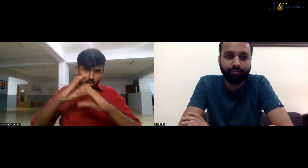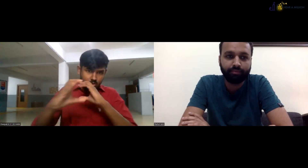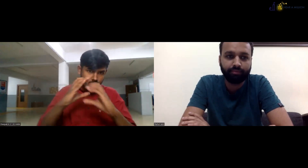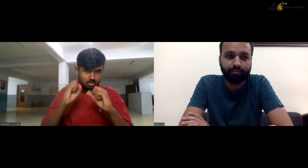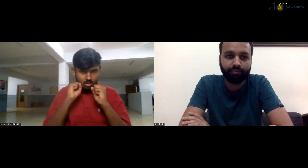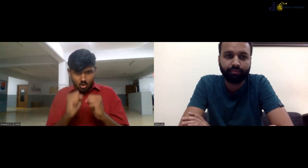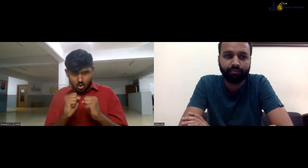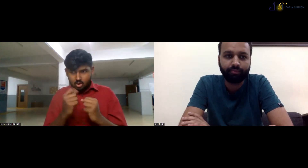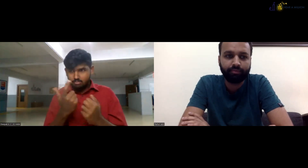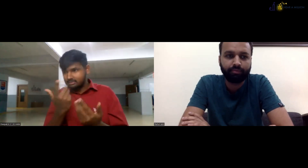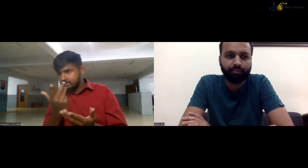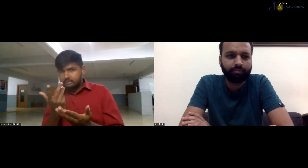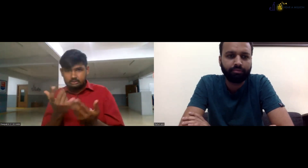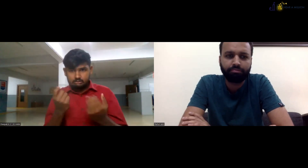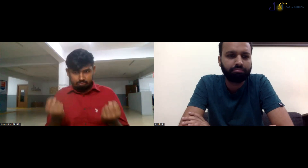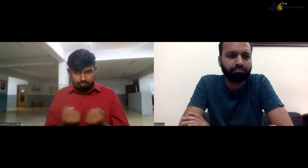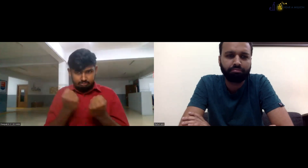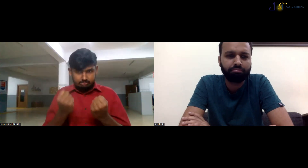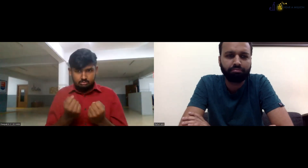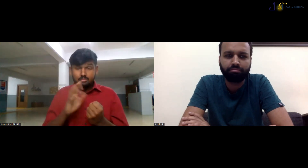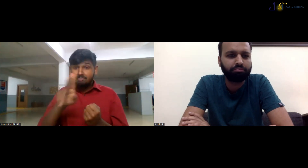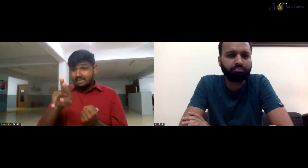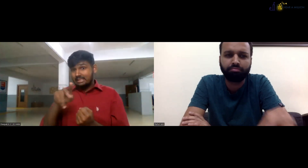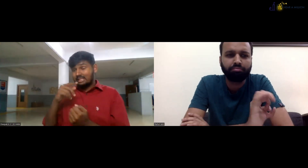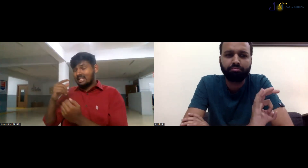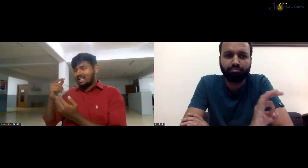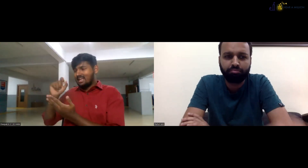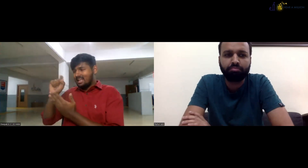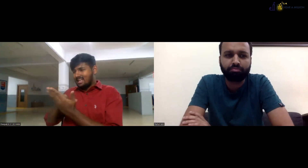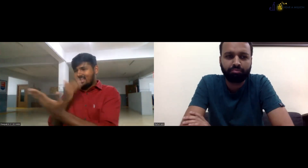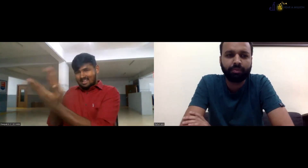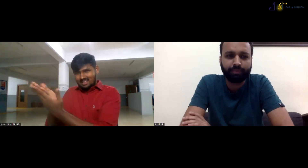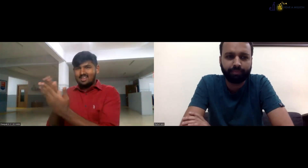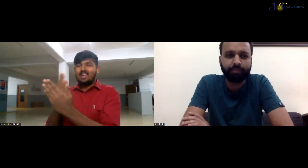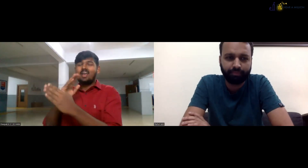person, when you applied for your visa, were there any communication issues